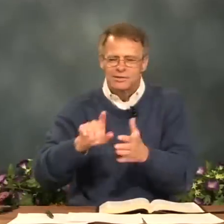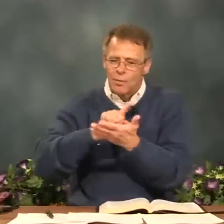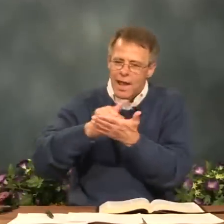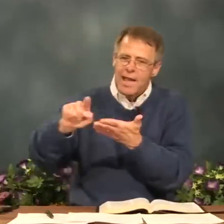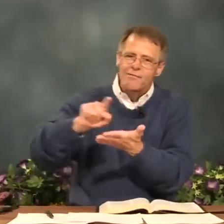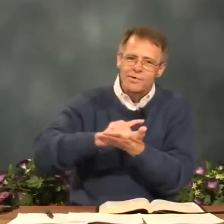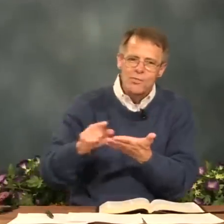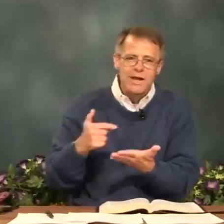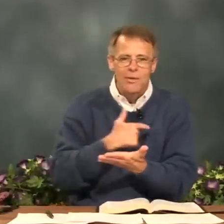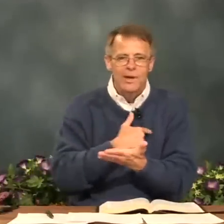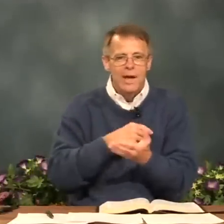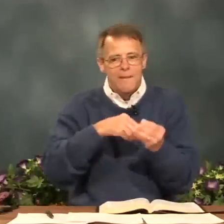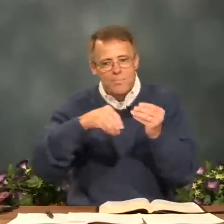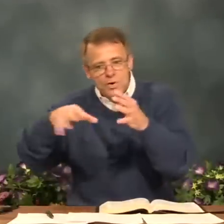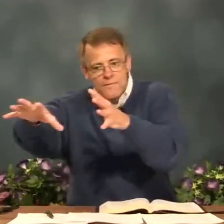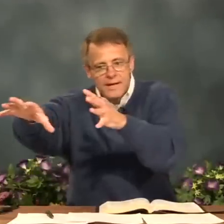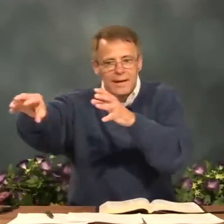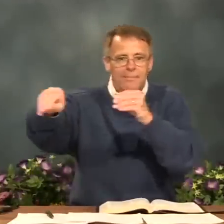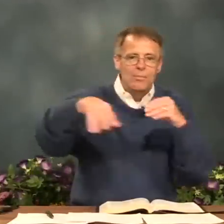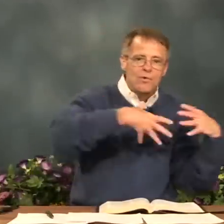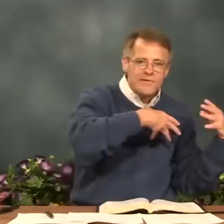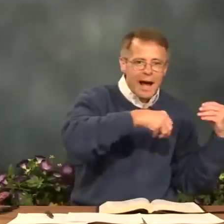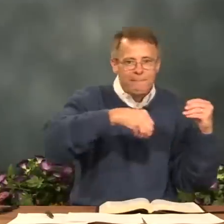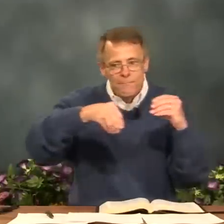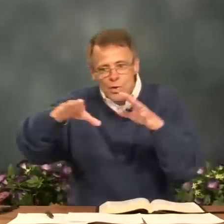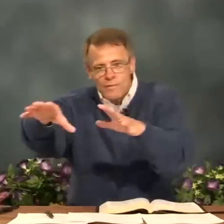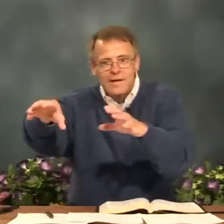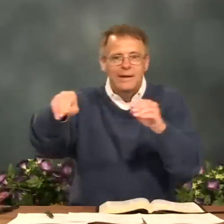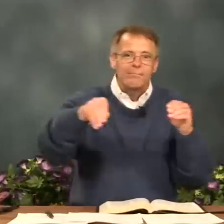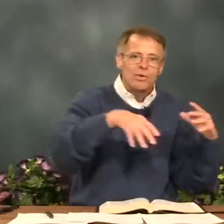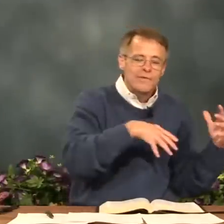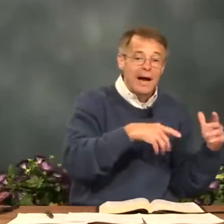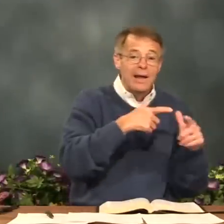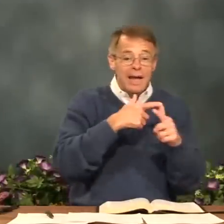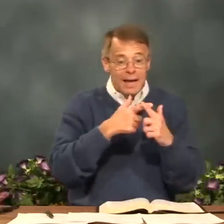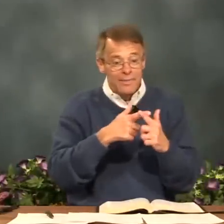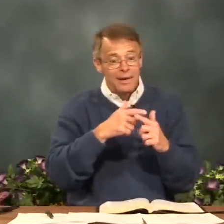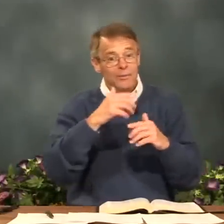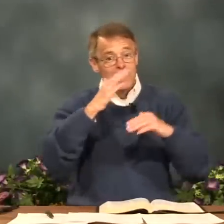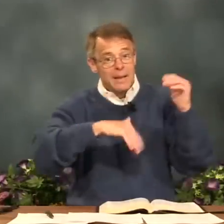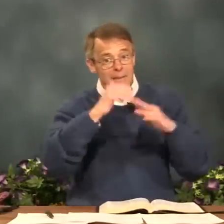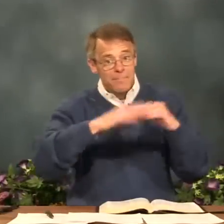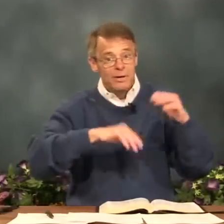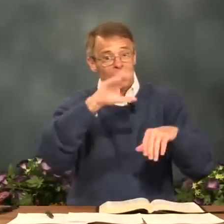So every week we moved in and moved out, moved in and moved out. And then we built